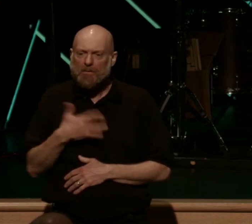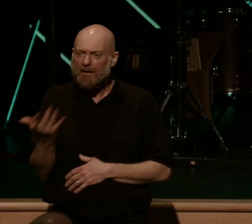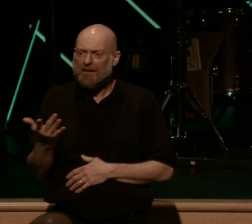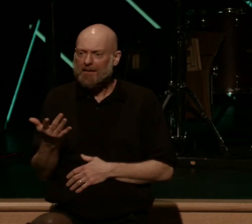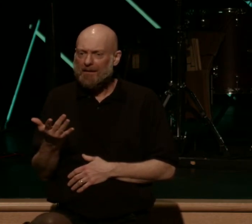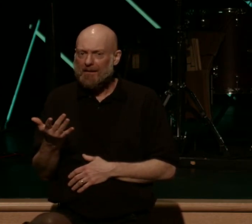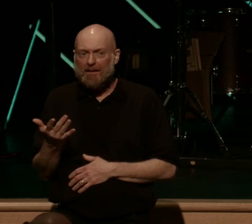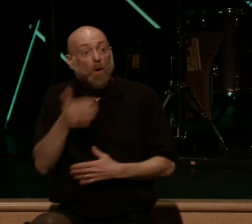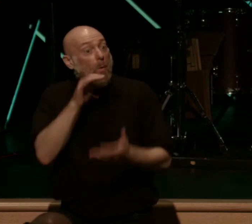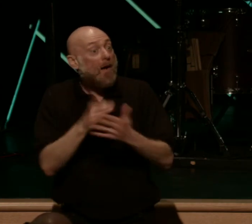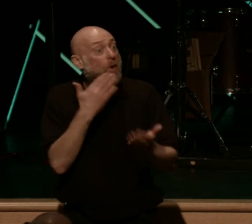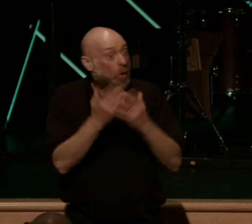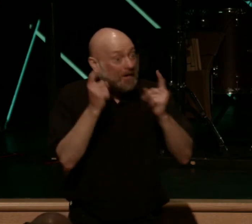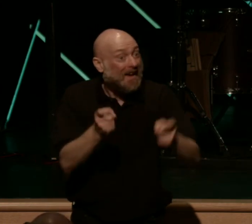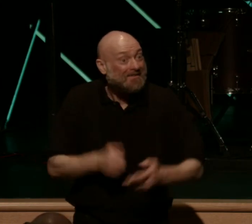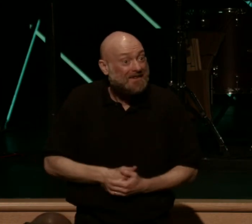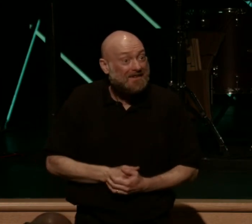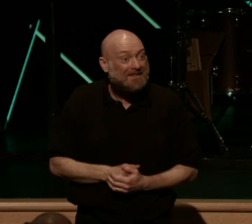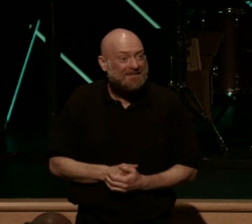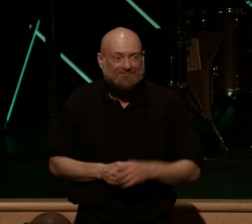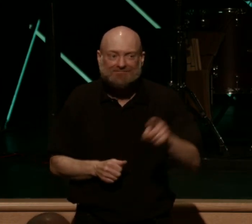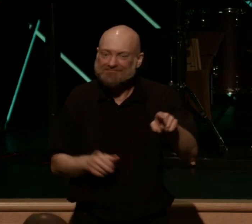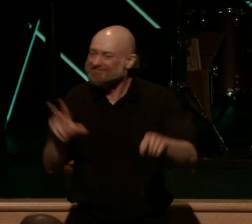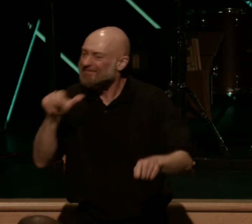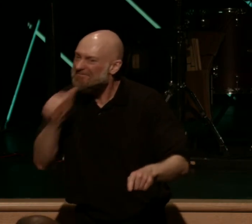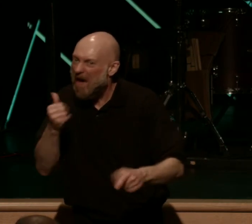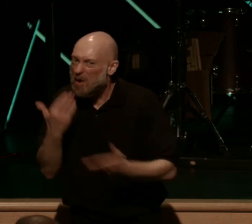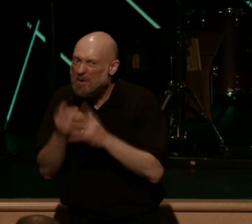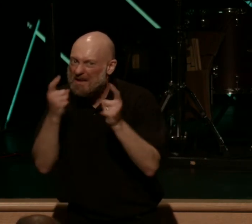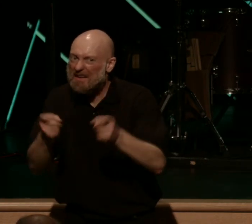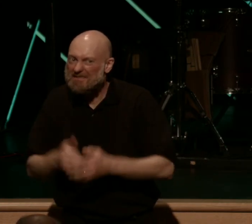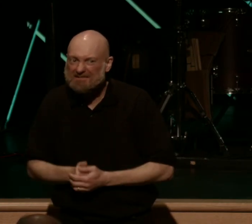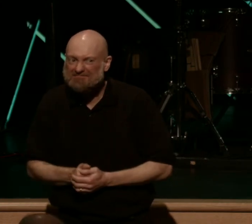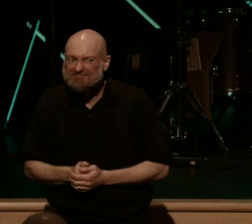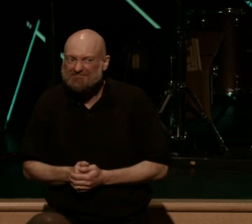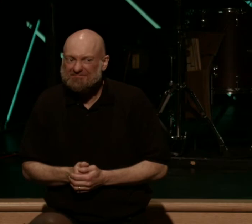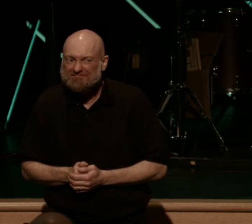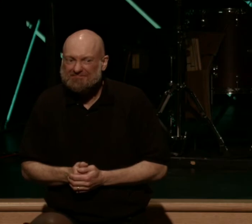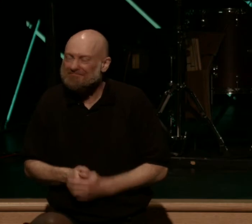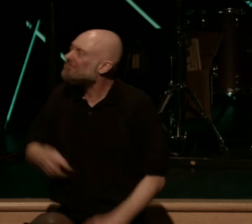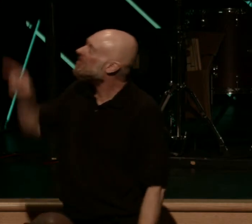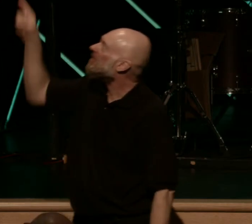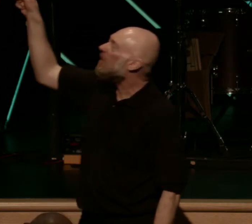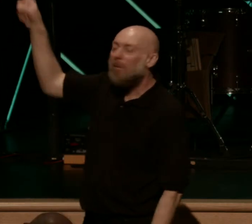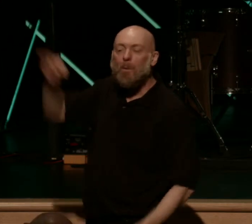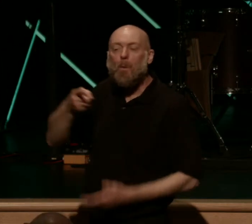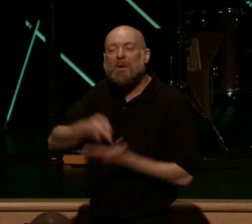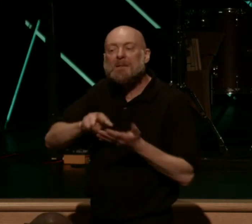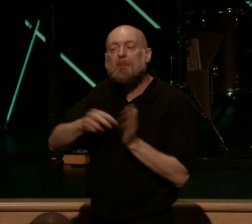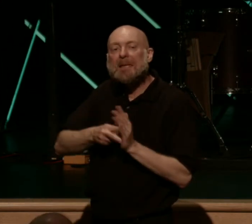Wives, is that a good gift? Is that a good gift? That is not a good gift. What does that gift communicate?